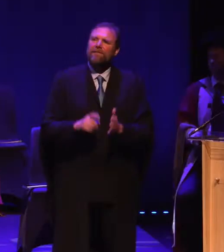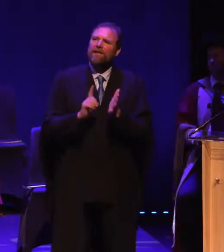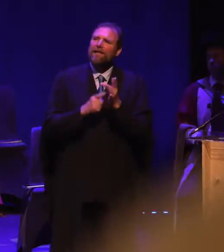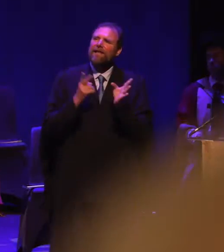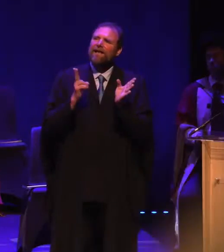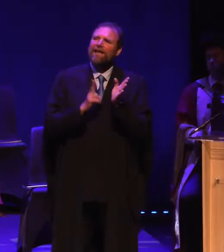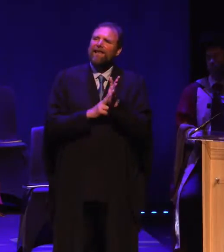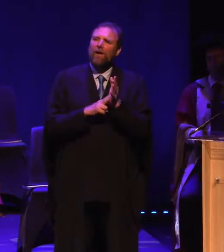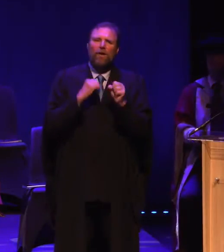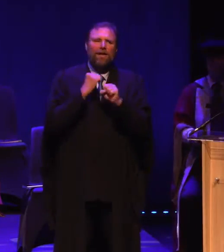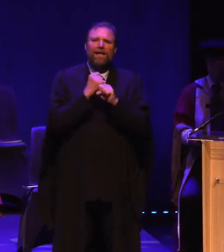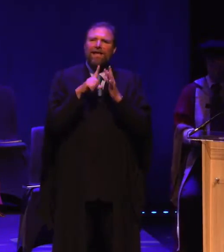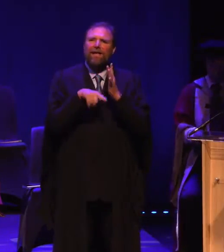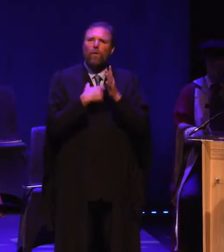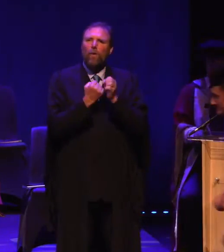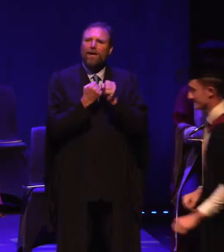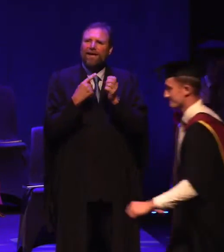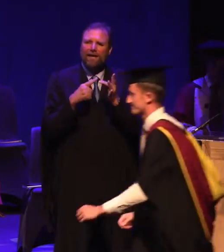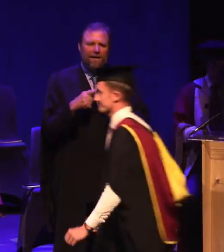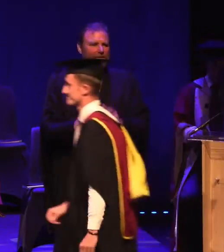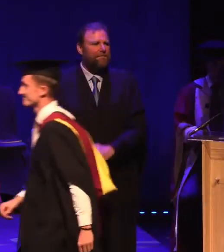Leon Georgi.